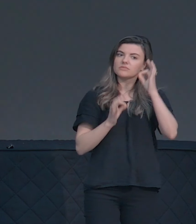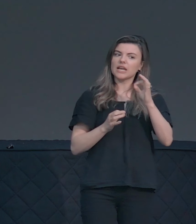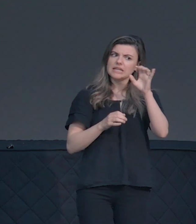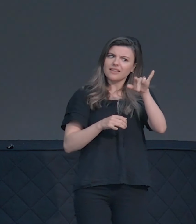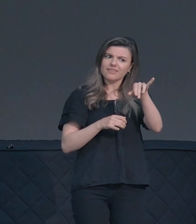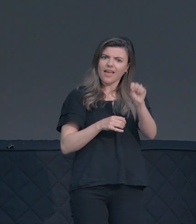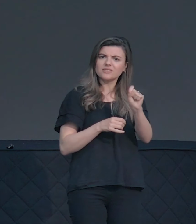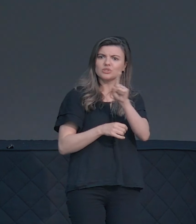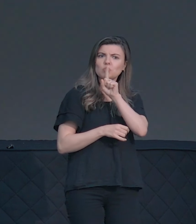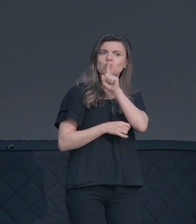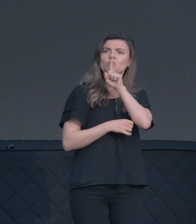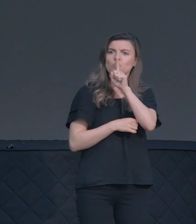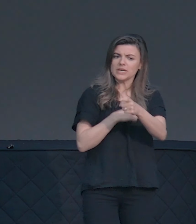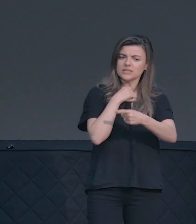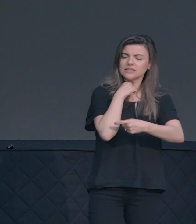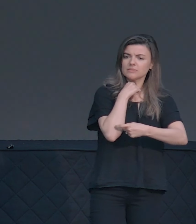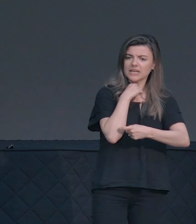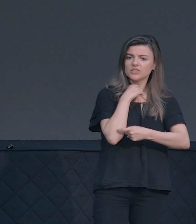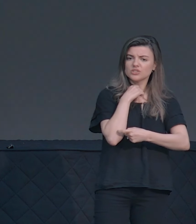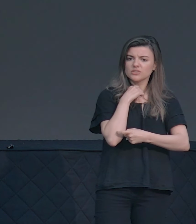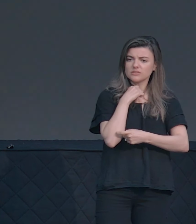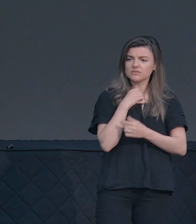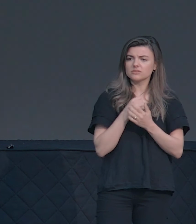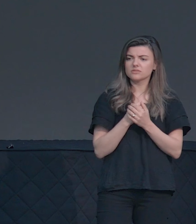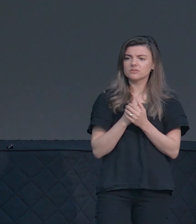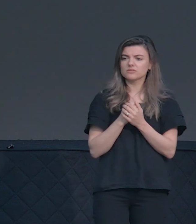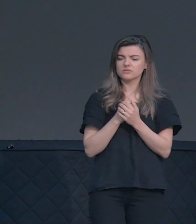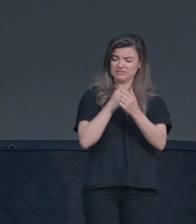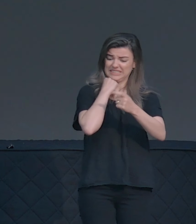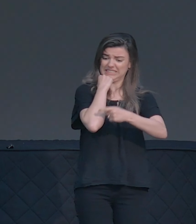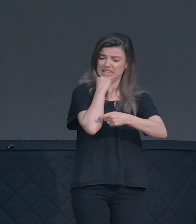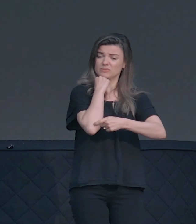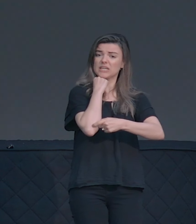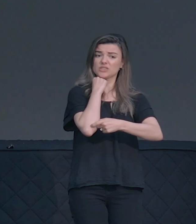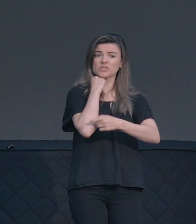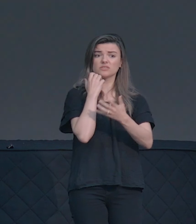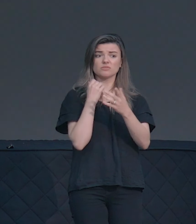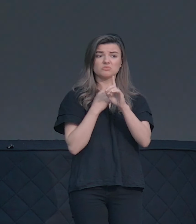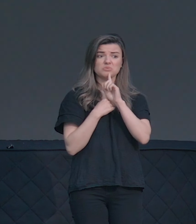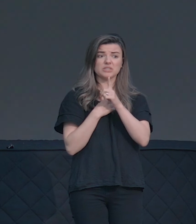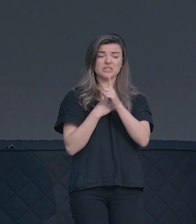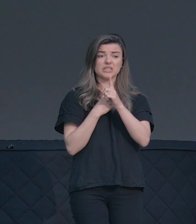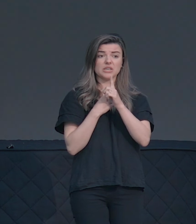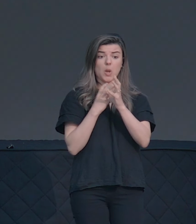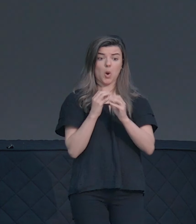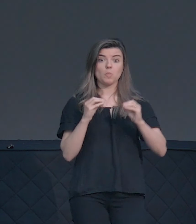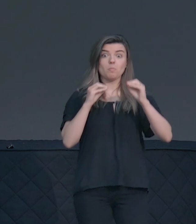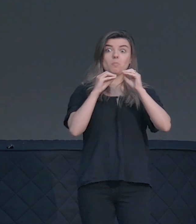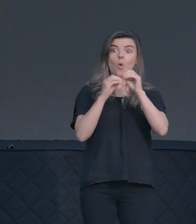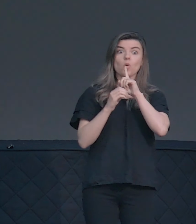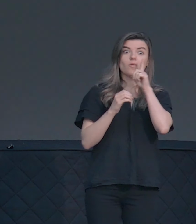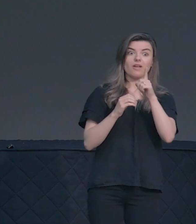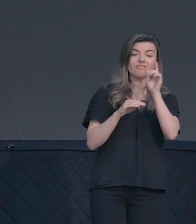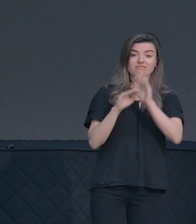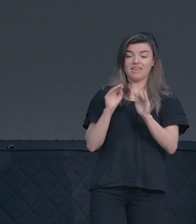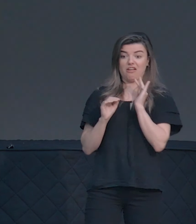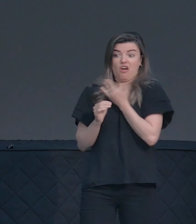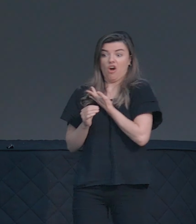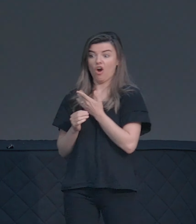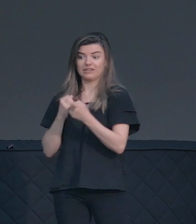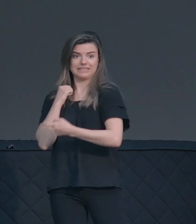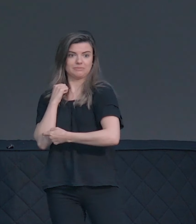are real temptations. In fact, these temptations are, in one sense, more real than any temptation that you